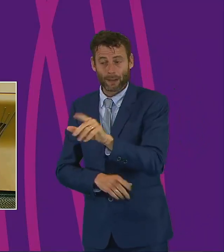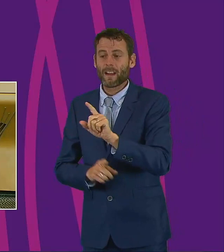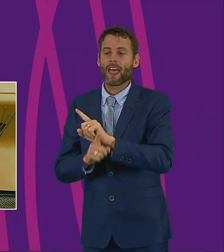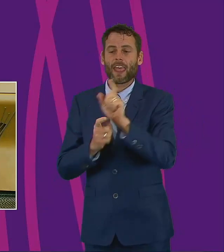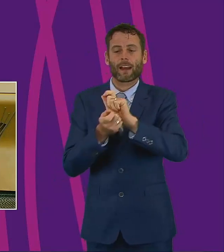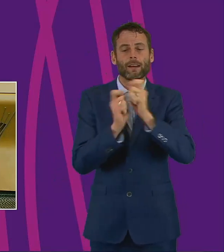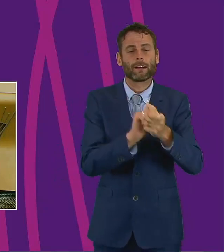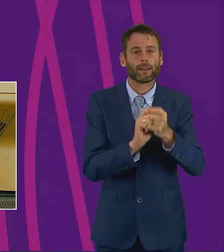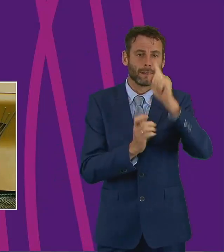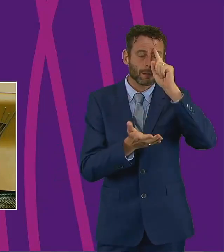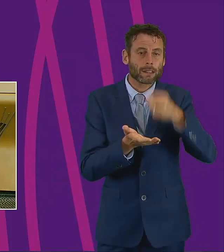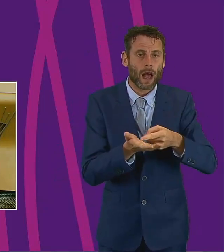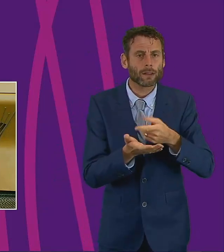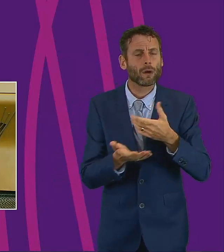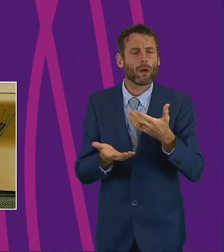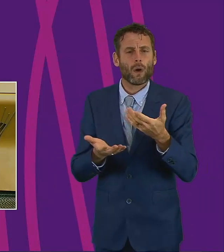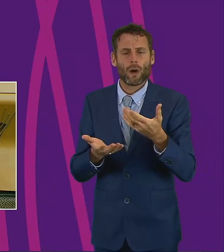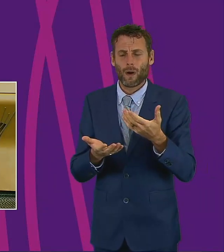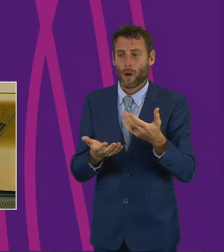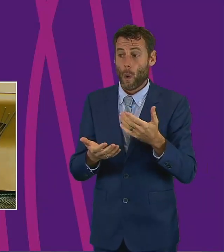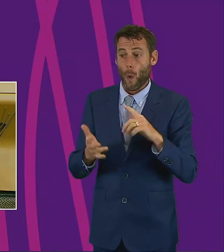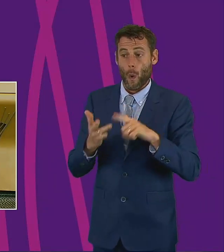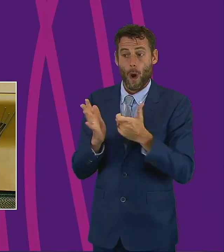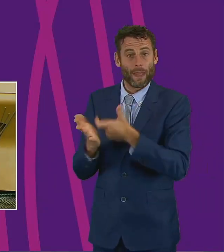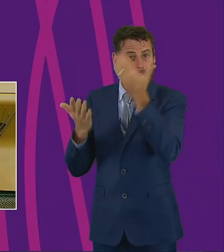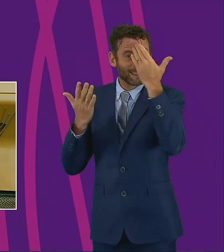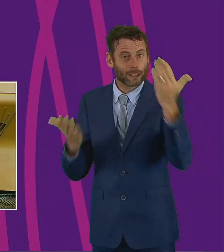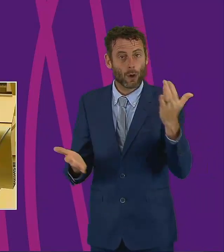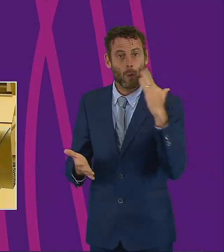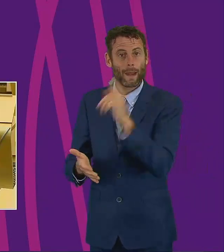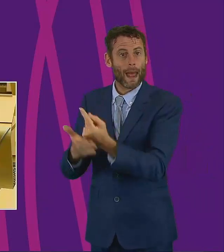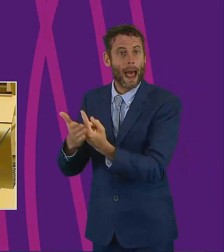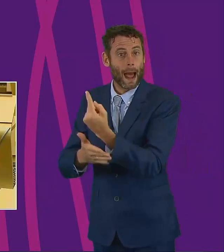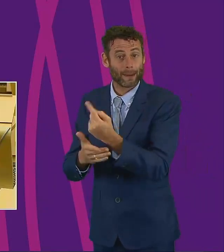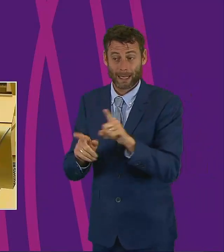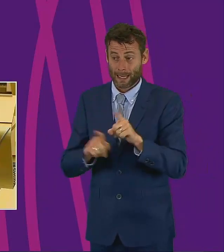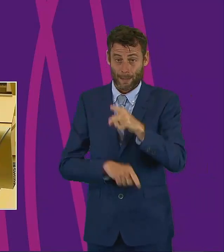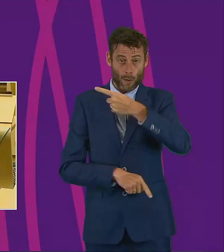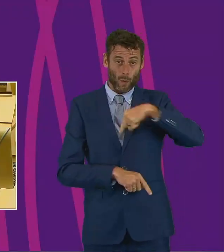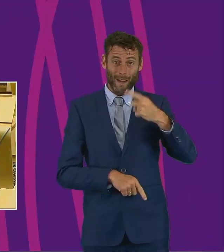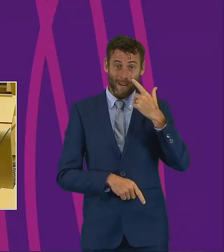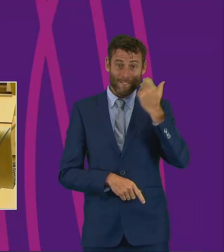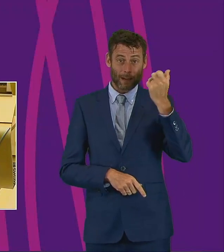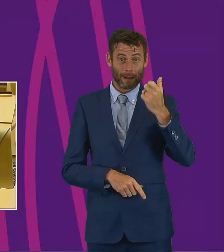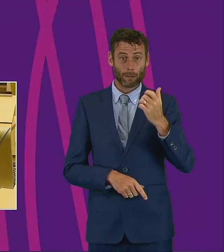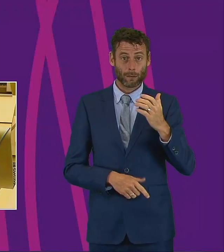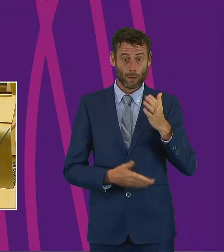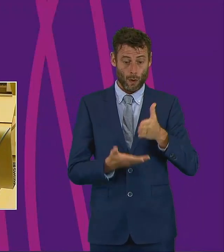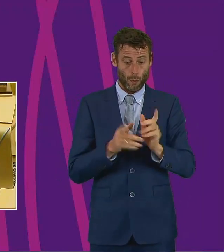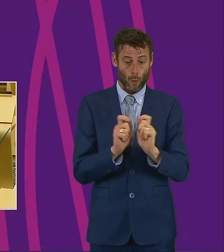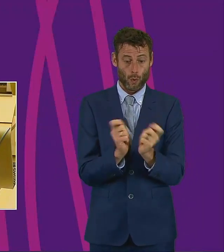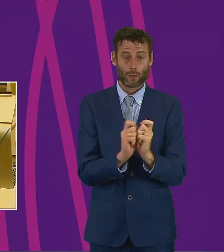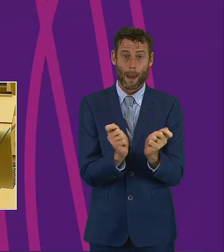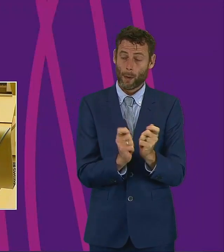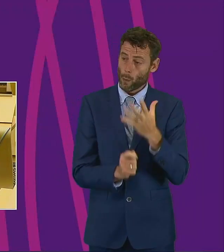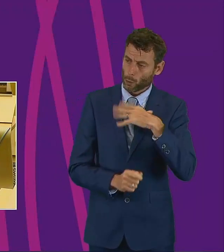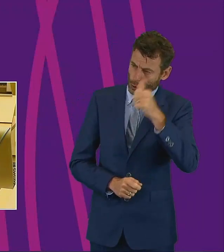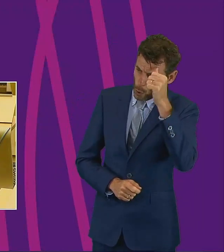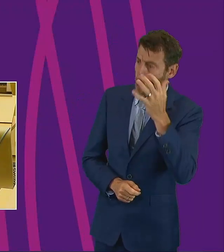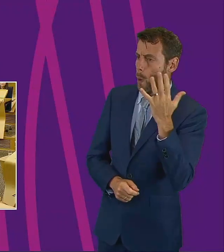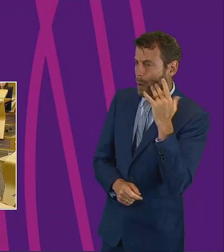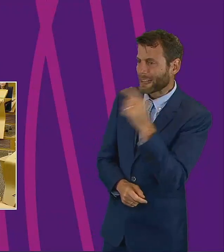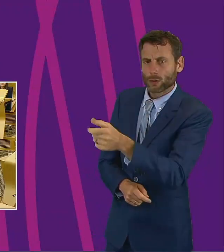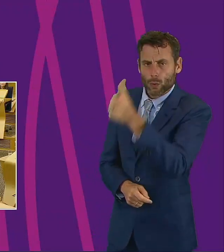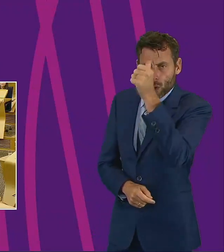without the government knowing, and they only found out, like the rest of us, through a newspaper report last week. So which is it? First